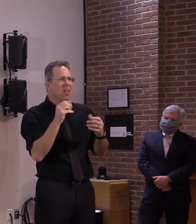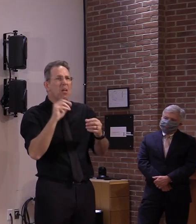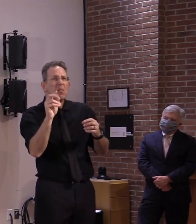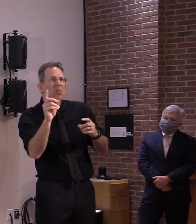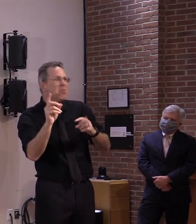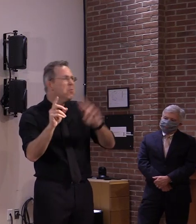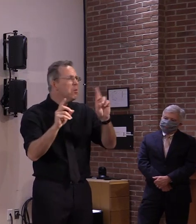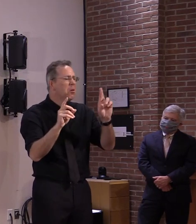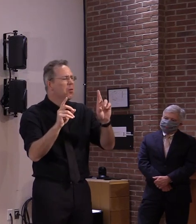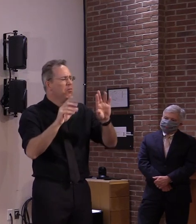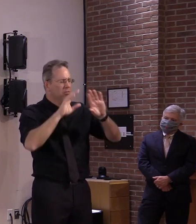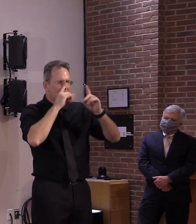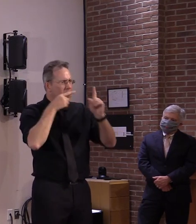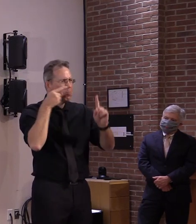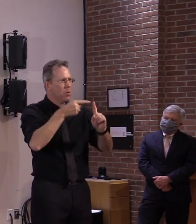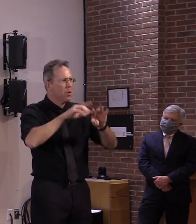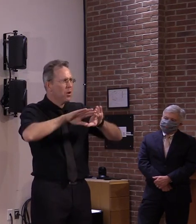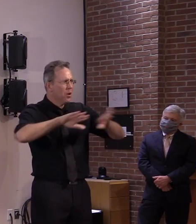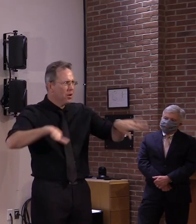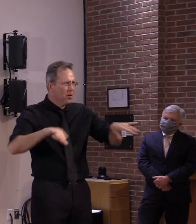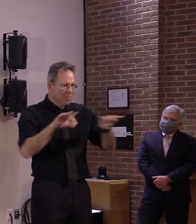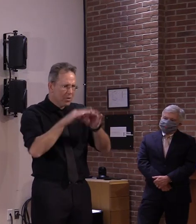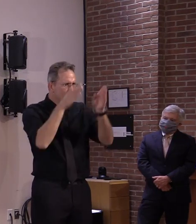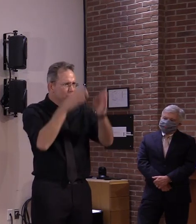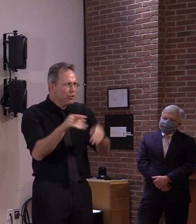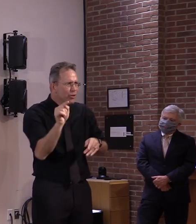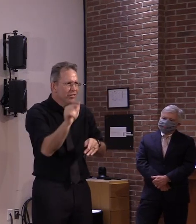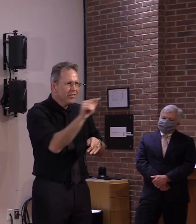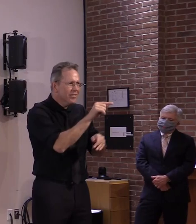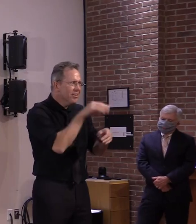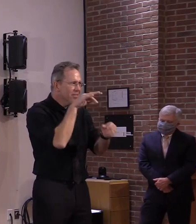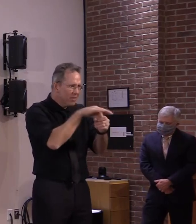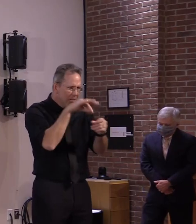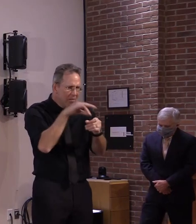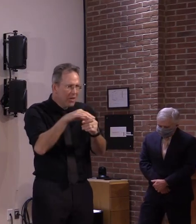listen to people and do our jobs and do them to the best of our ability,